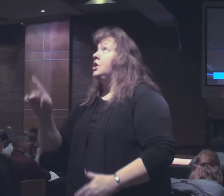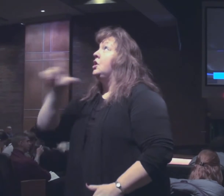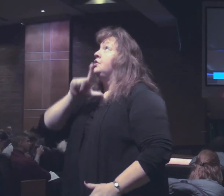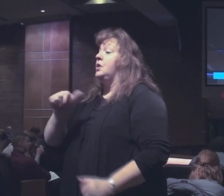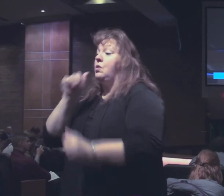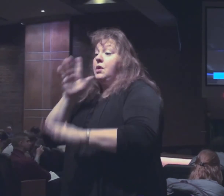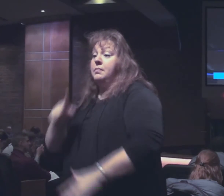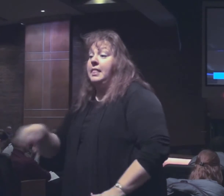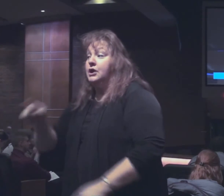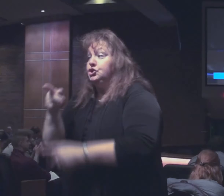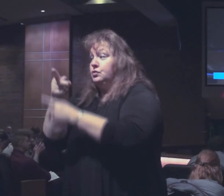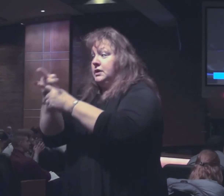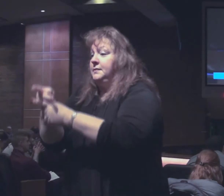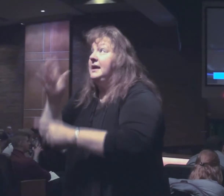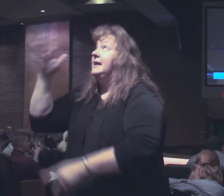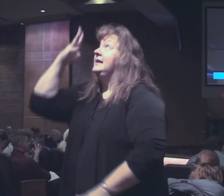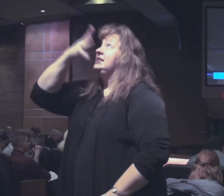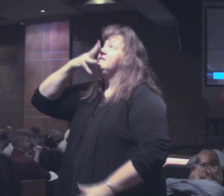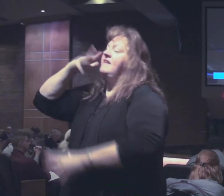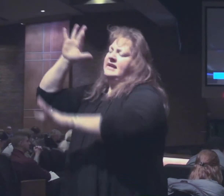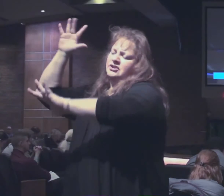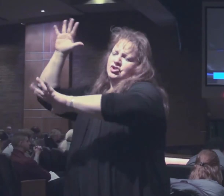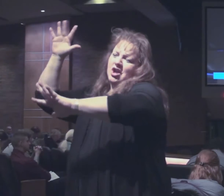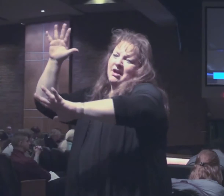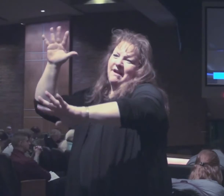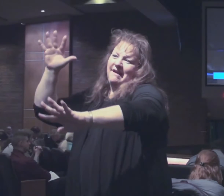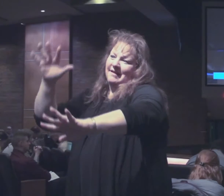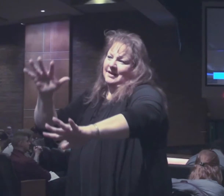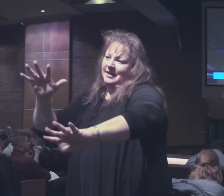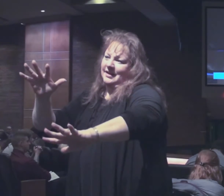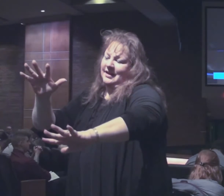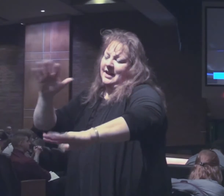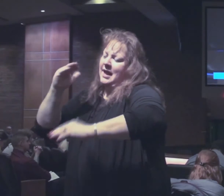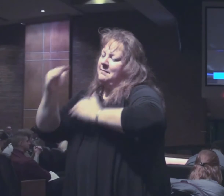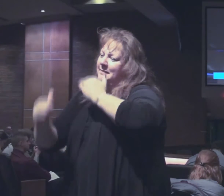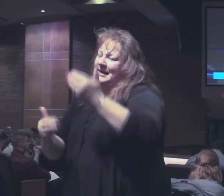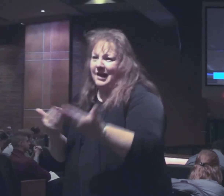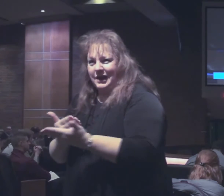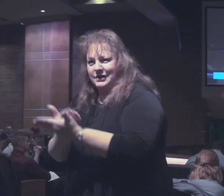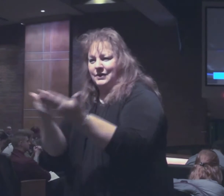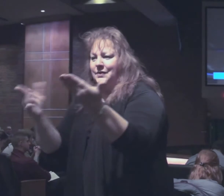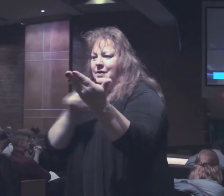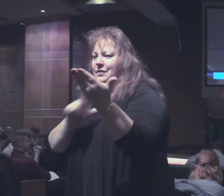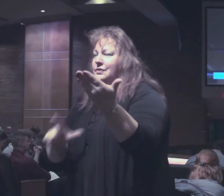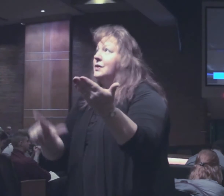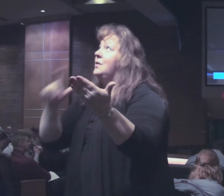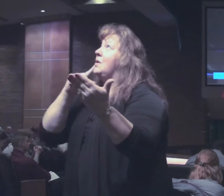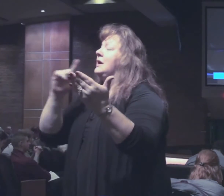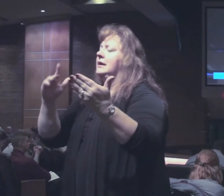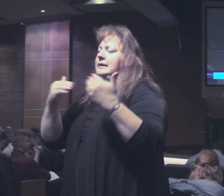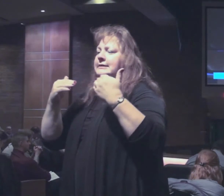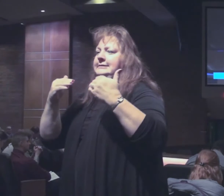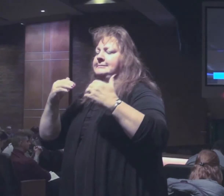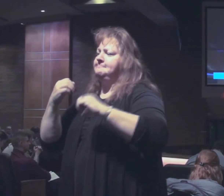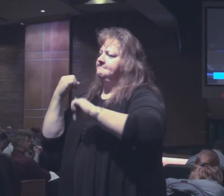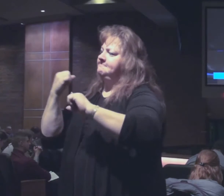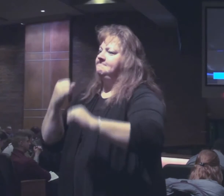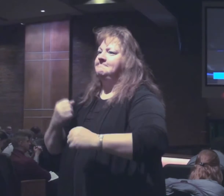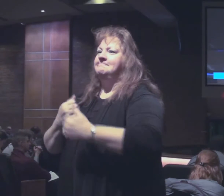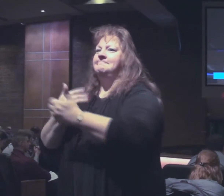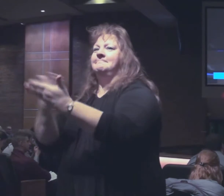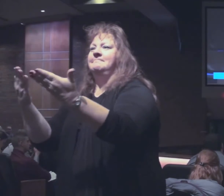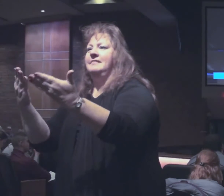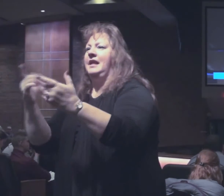and keep you. The Lord make his face shine on you and be gracious to you. The Lord lift up his countenance on you and give you